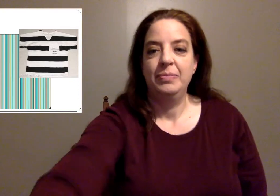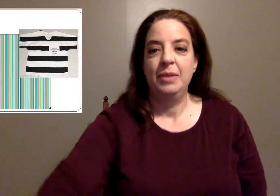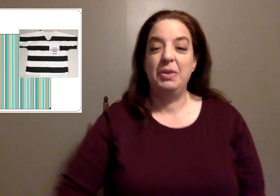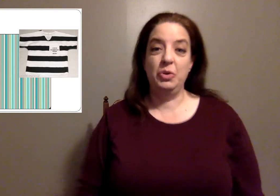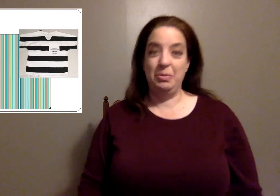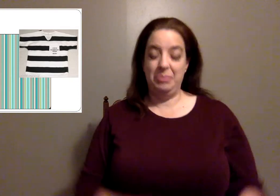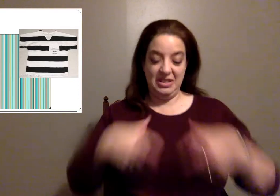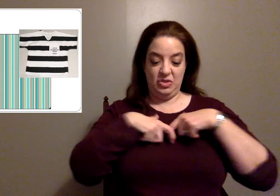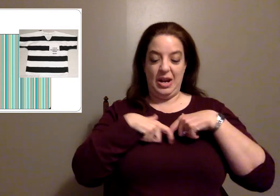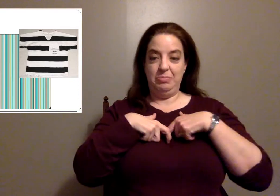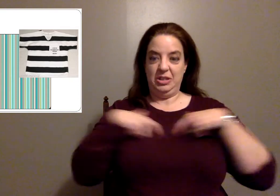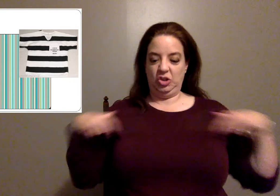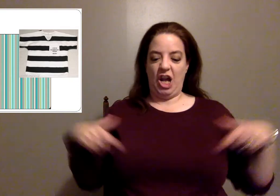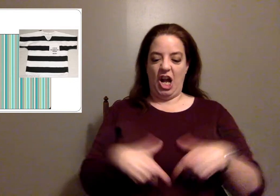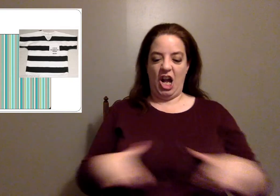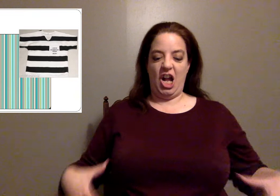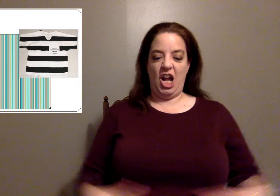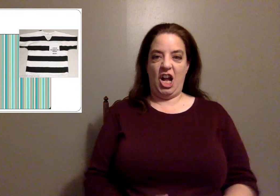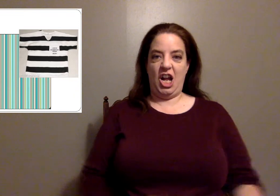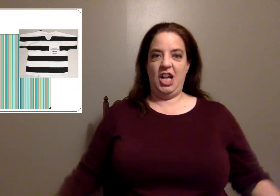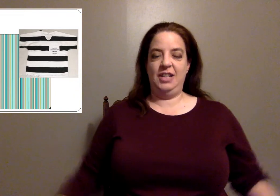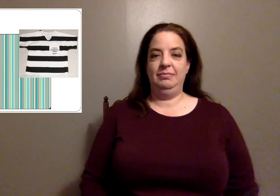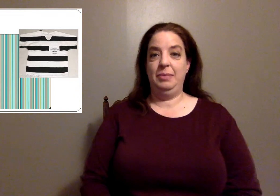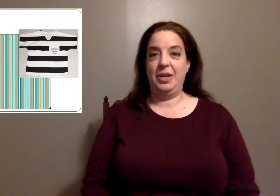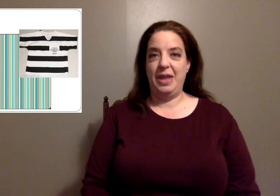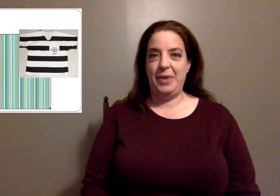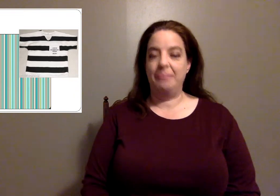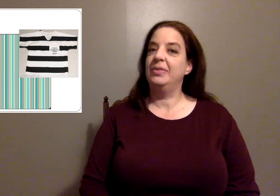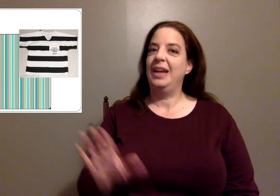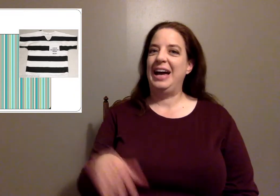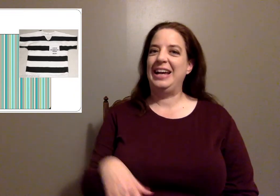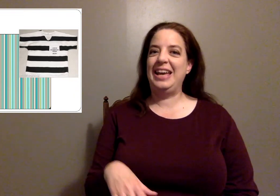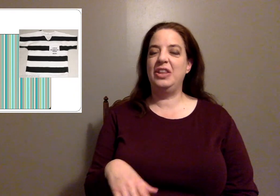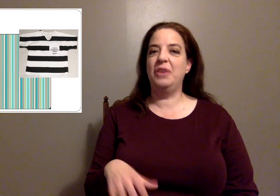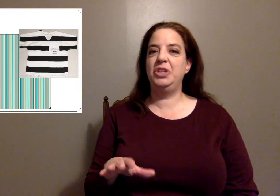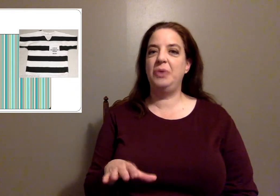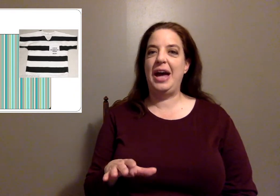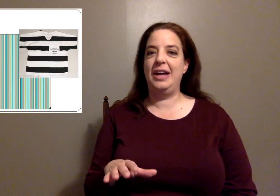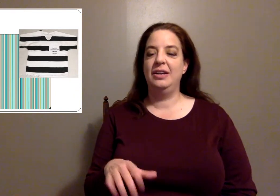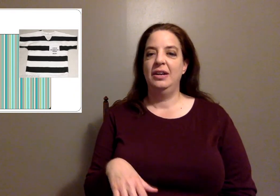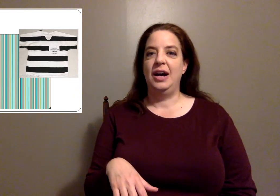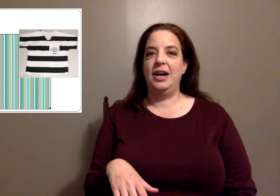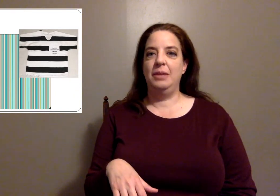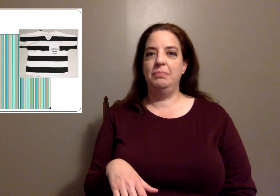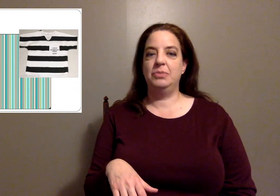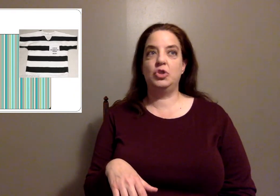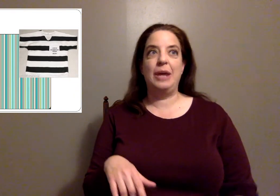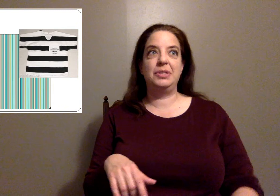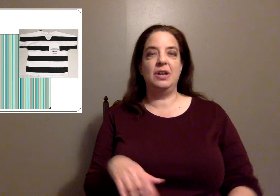but if you're wearing prison stripes, it might go that way. Again, though, if you had stripes